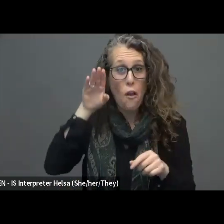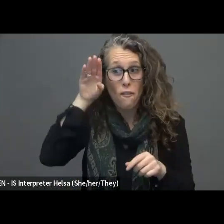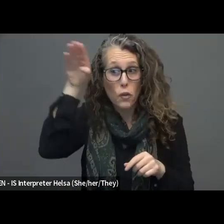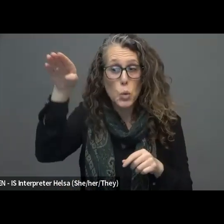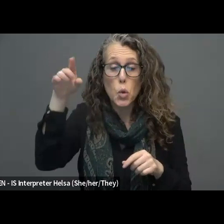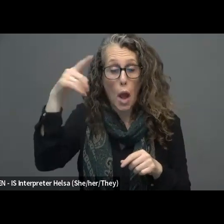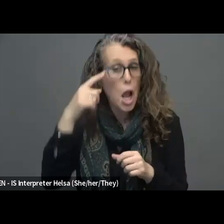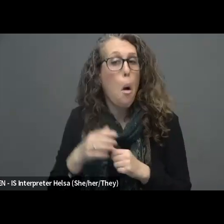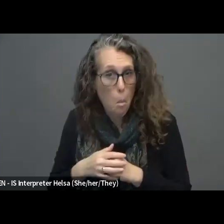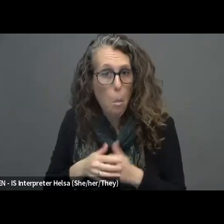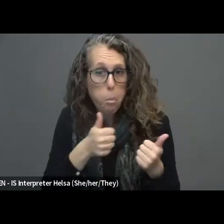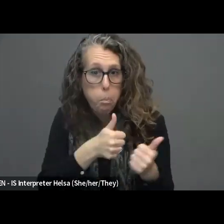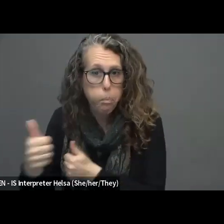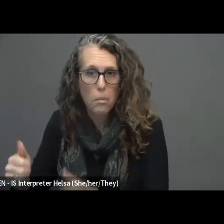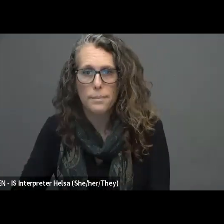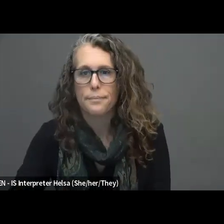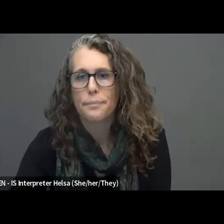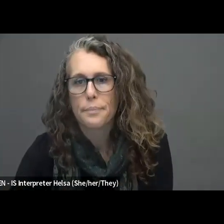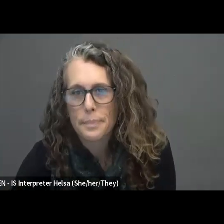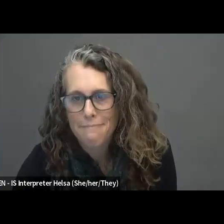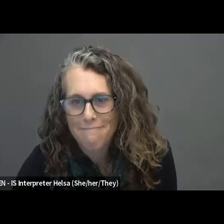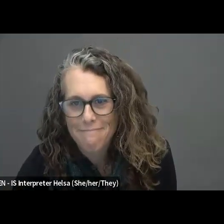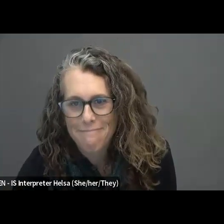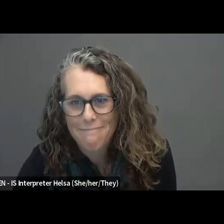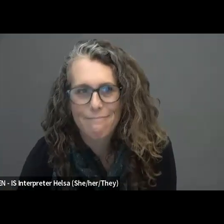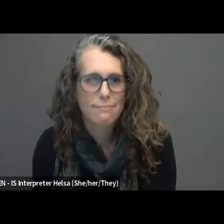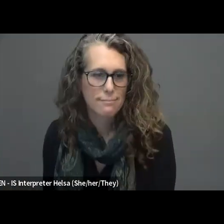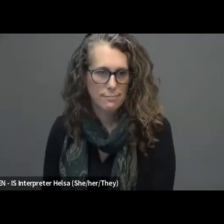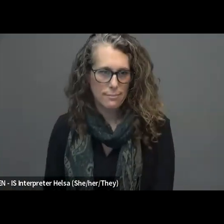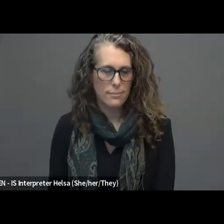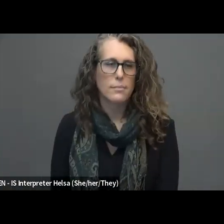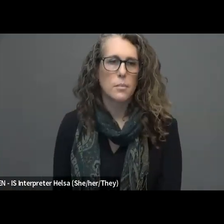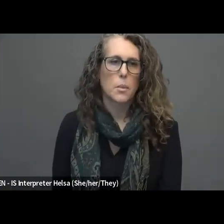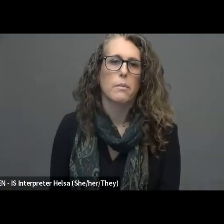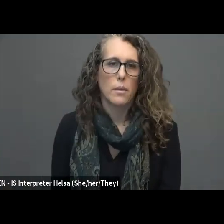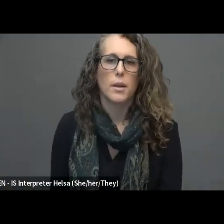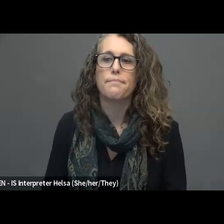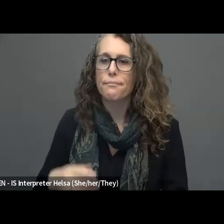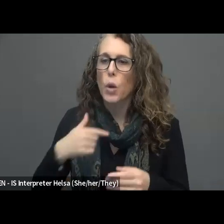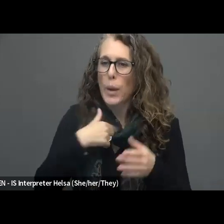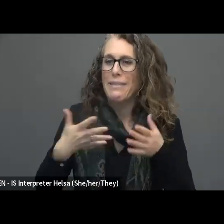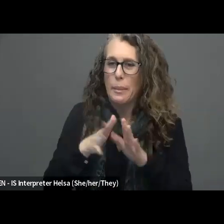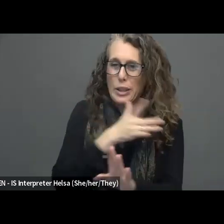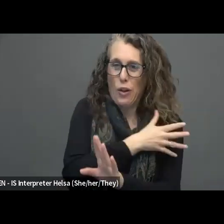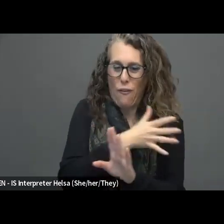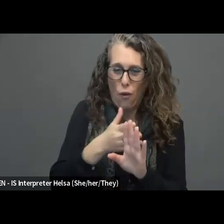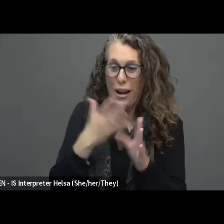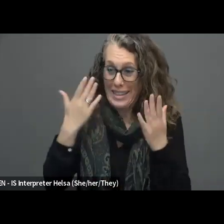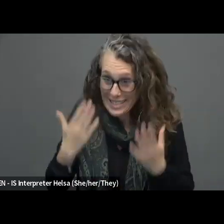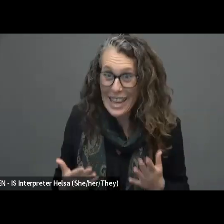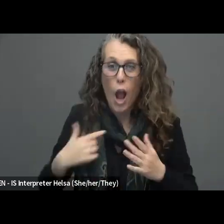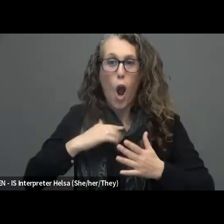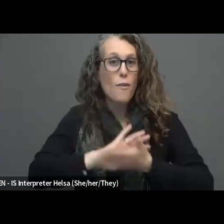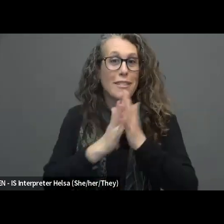think we need to, as you could tell by what we have talked about, there are more questions at the end. Well, that's